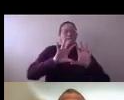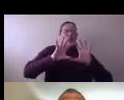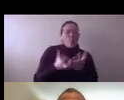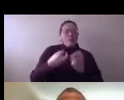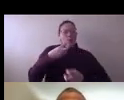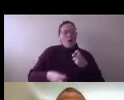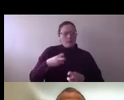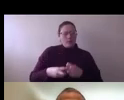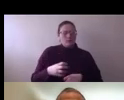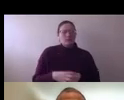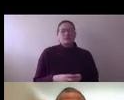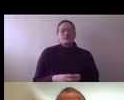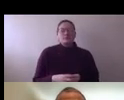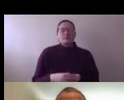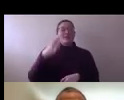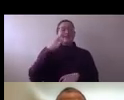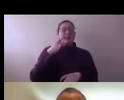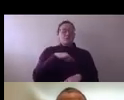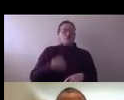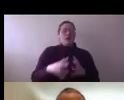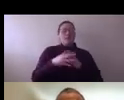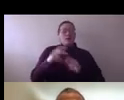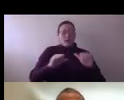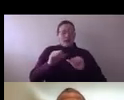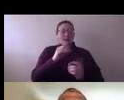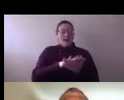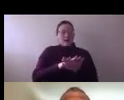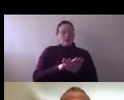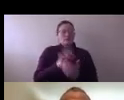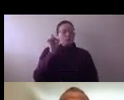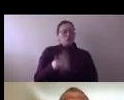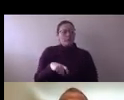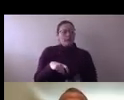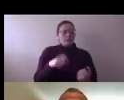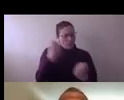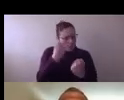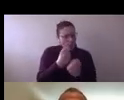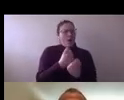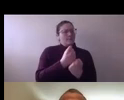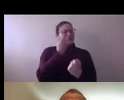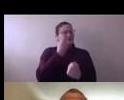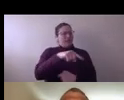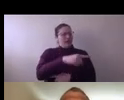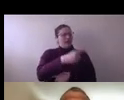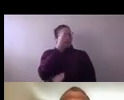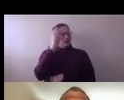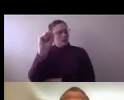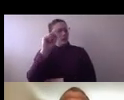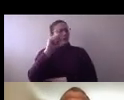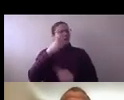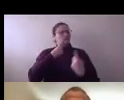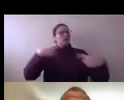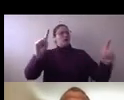And also, I think Chinese American scientists, academics should be supported when they speak out